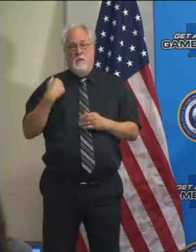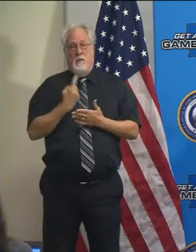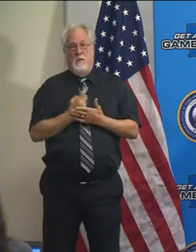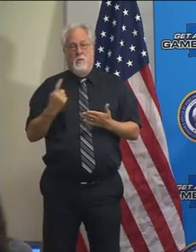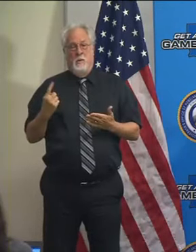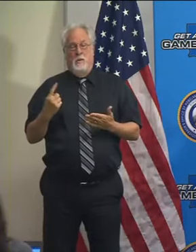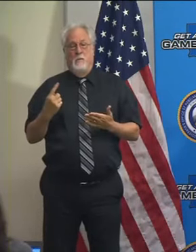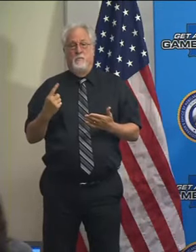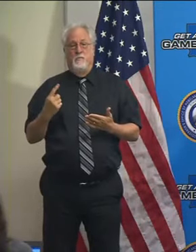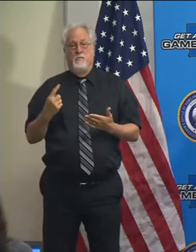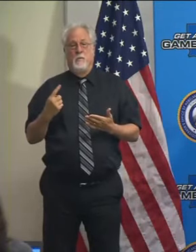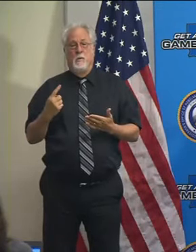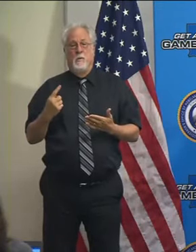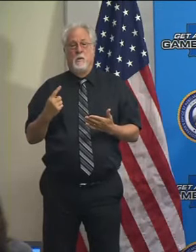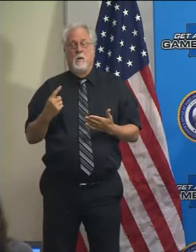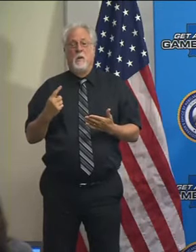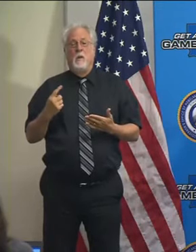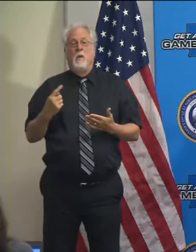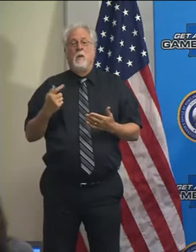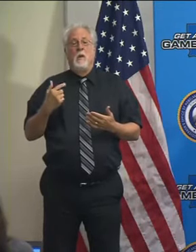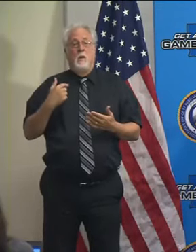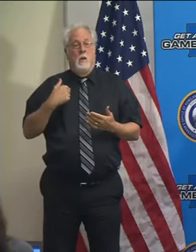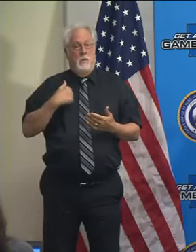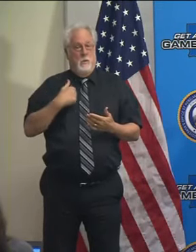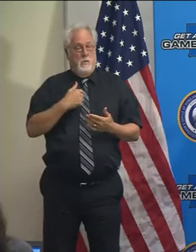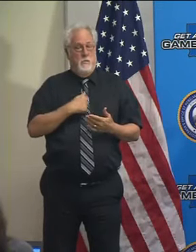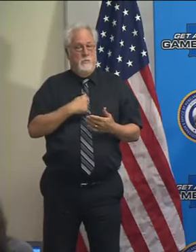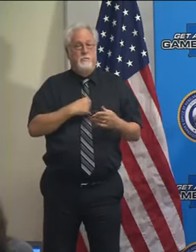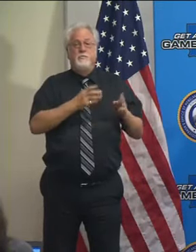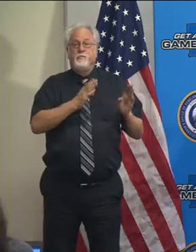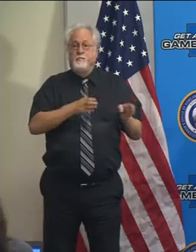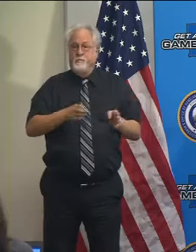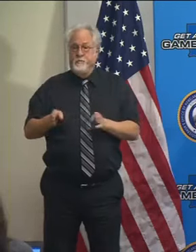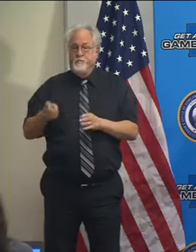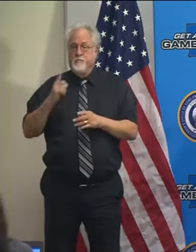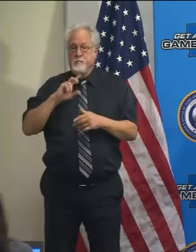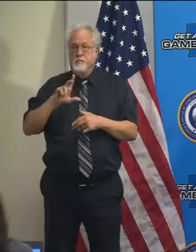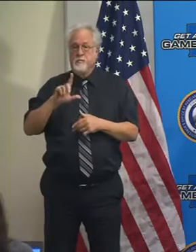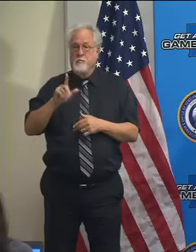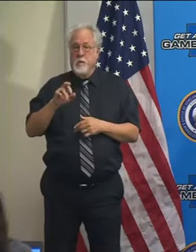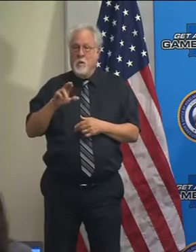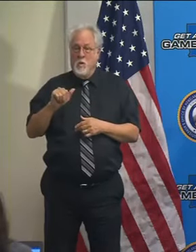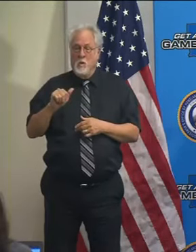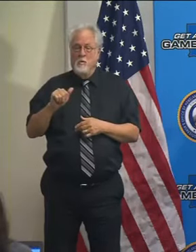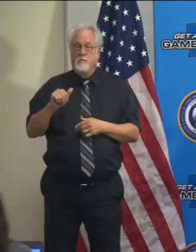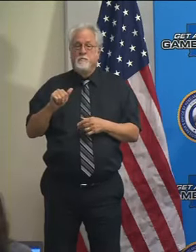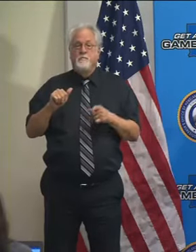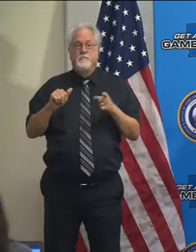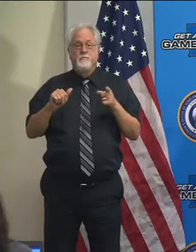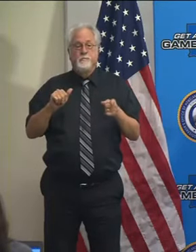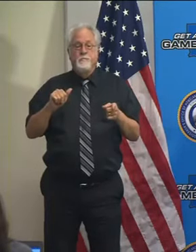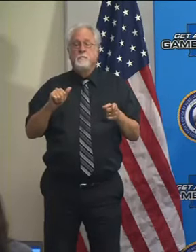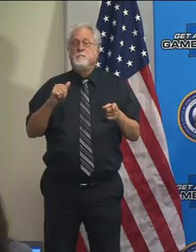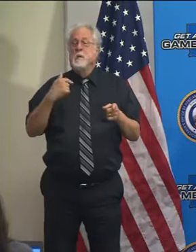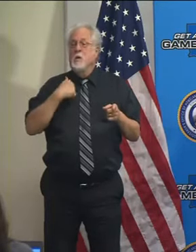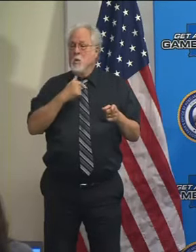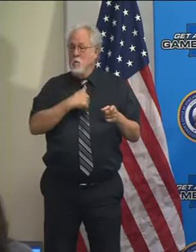week, as we prepared for and responded to Hurricane Laura that concerns me the most, is that we